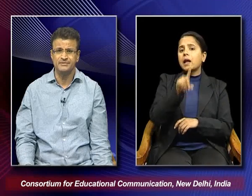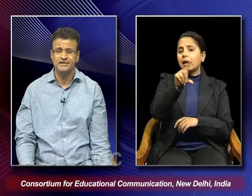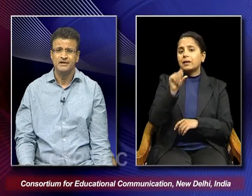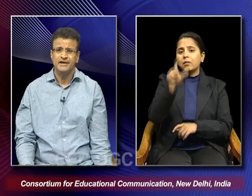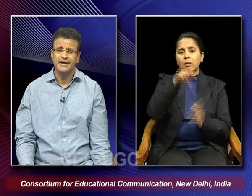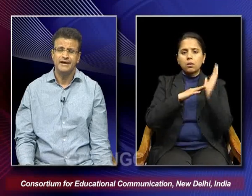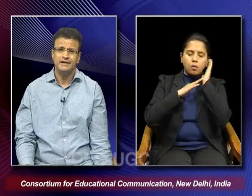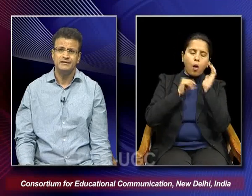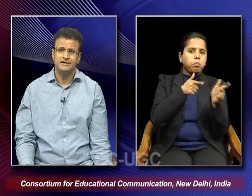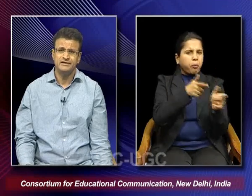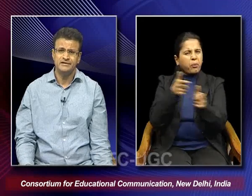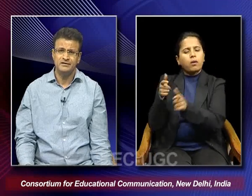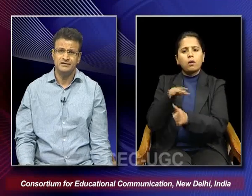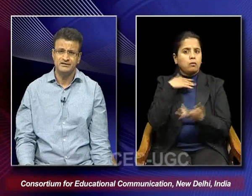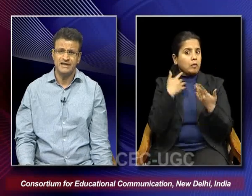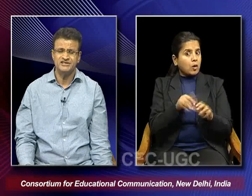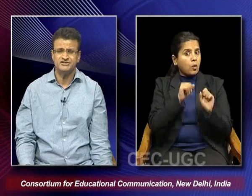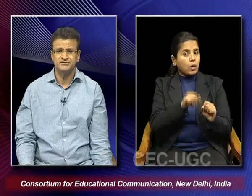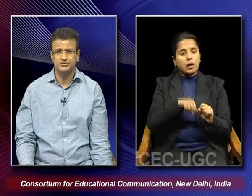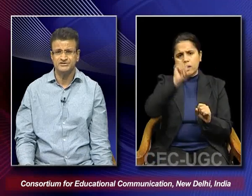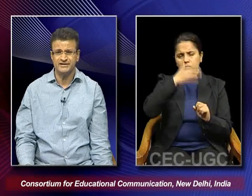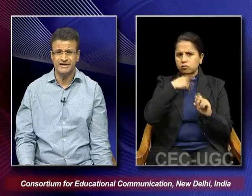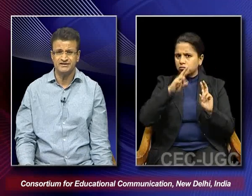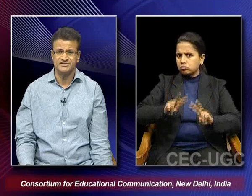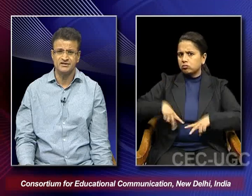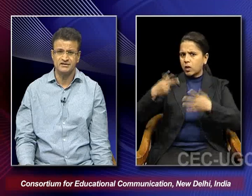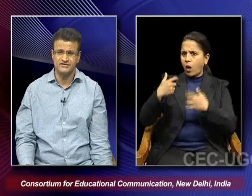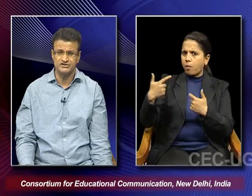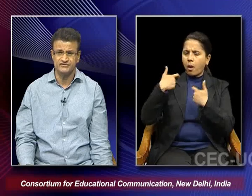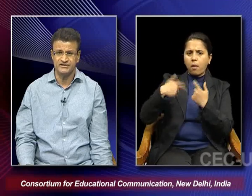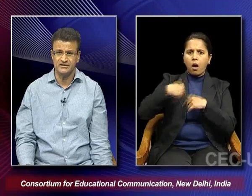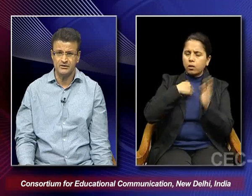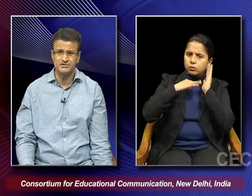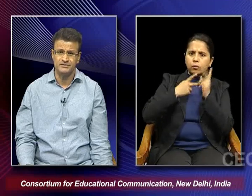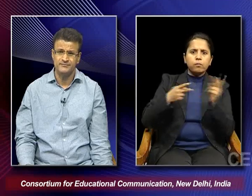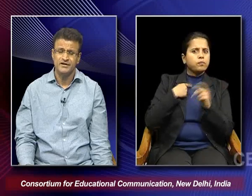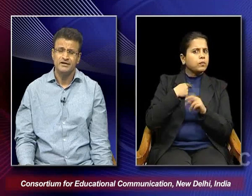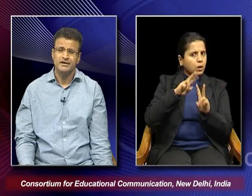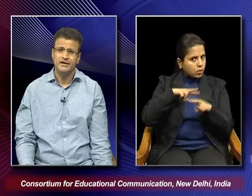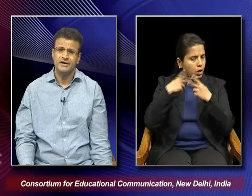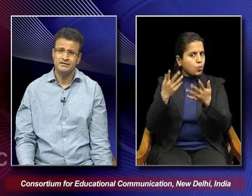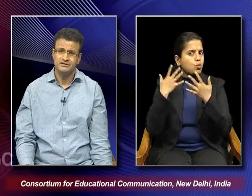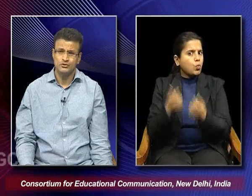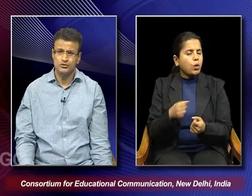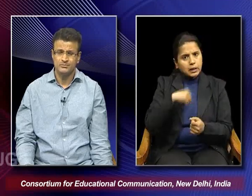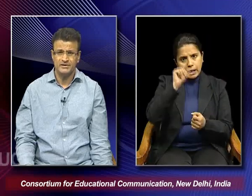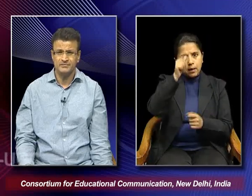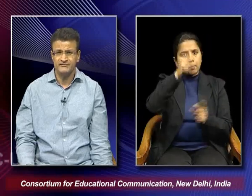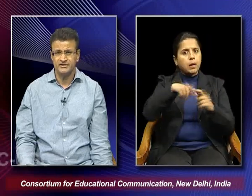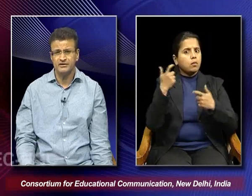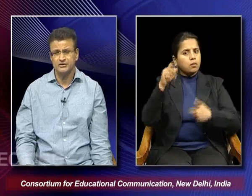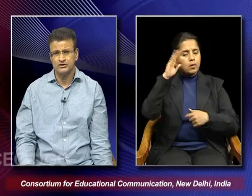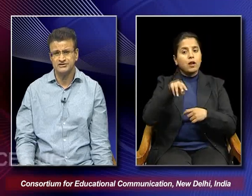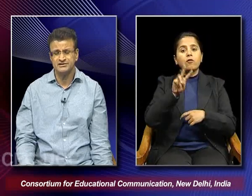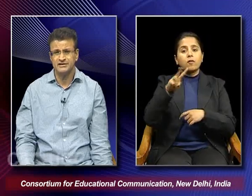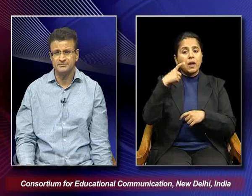sleep. And the Indian retaliation to this attack, seeking the revenge of that encounter, and the role played by